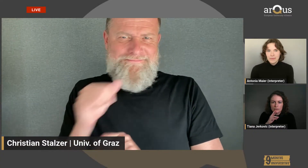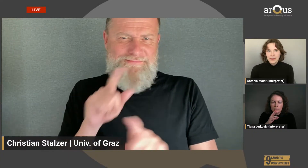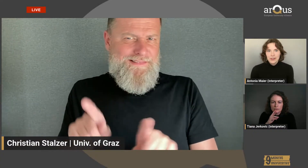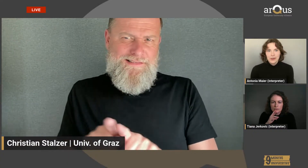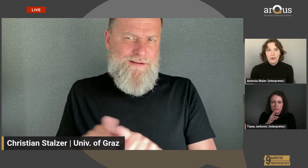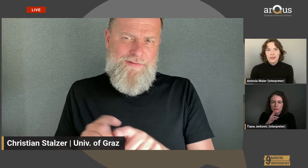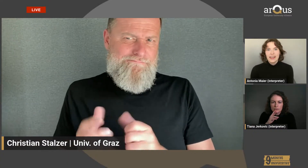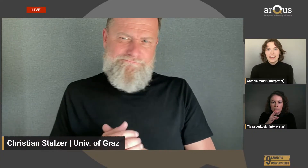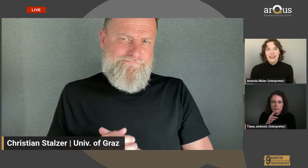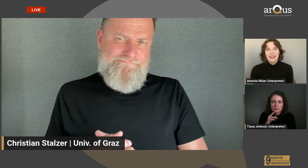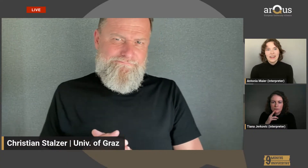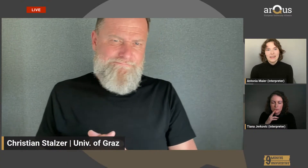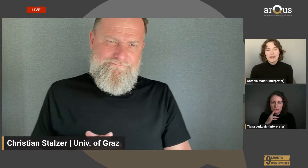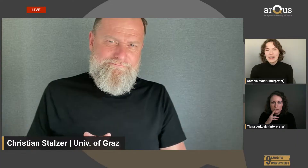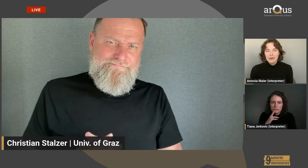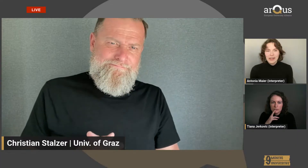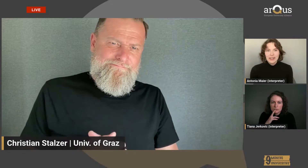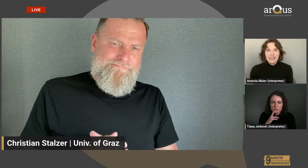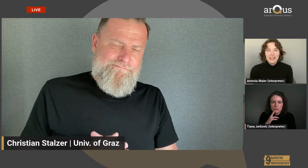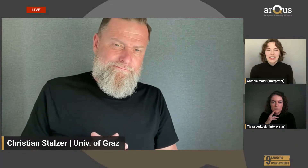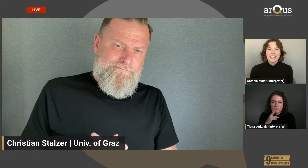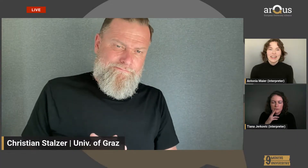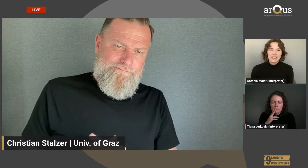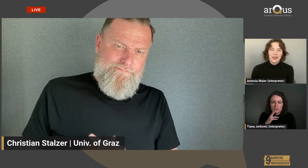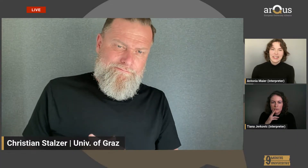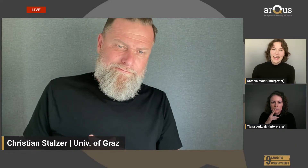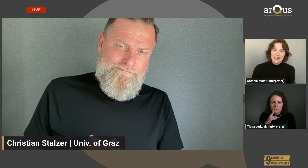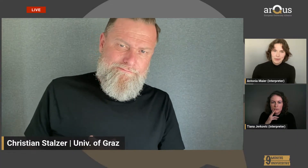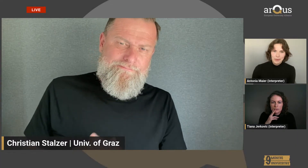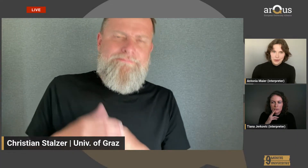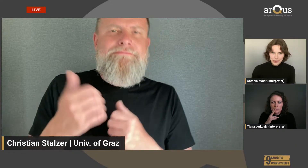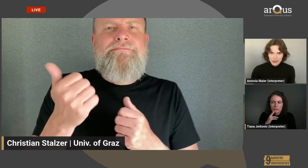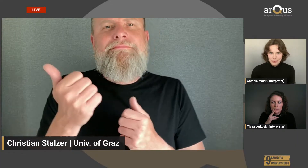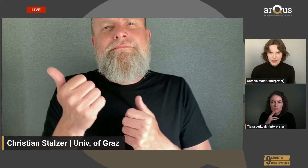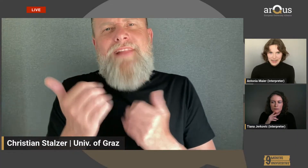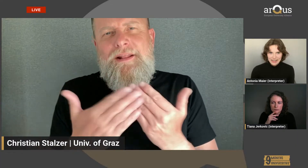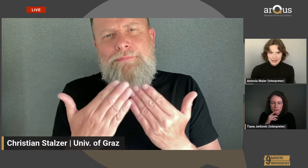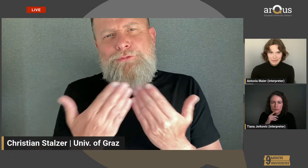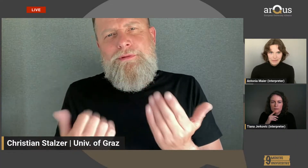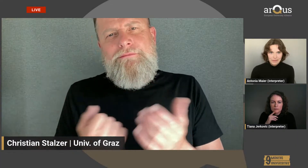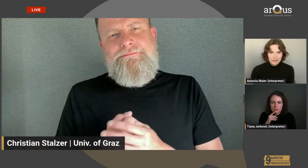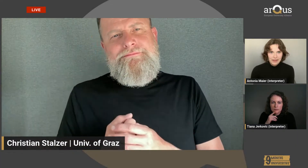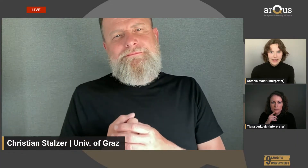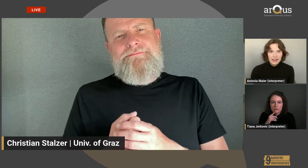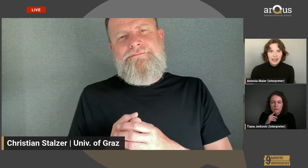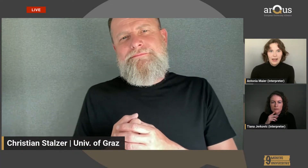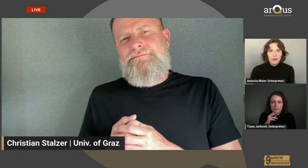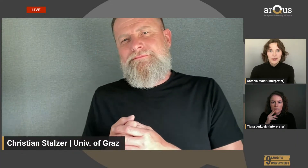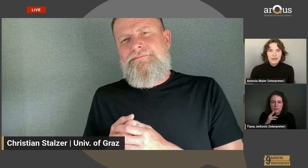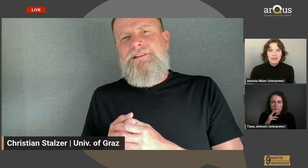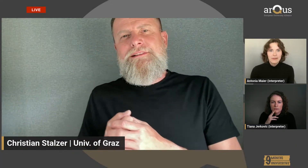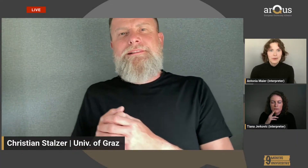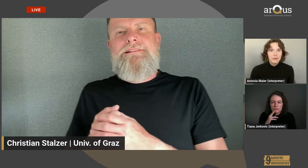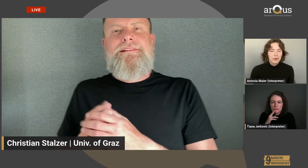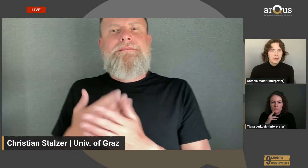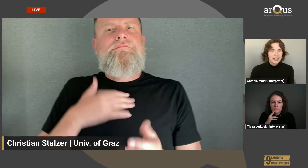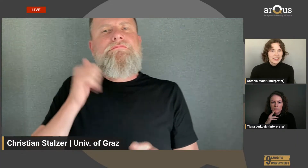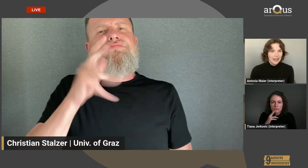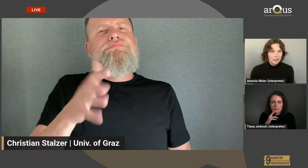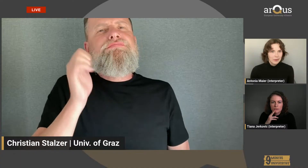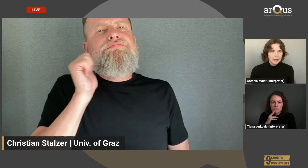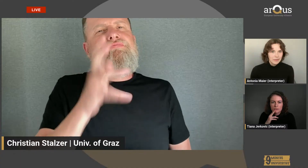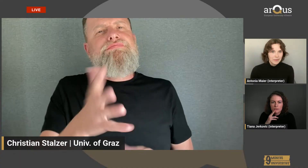lived. So the legal recognition does not add up to the reality. I want to give you one